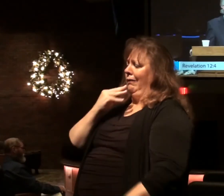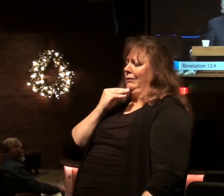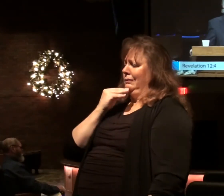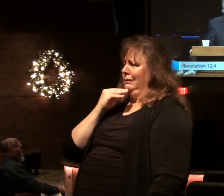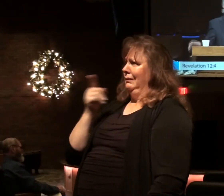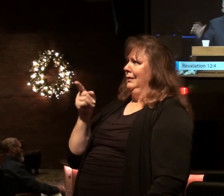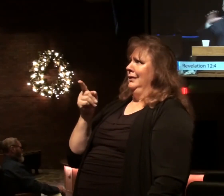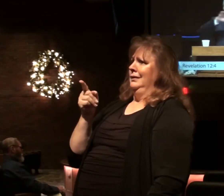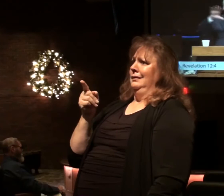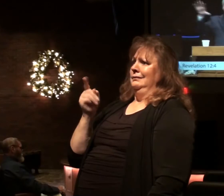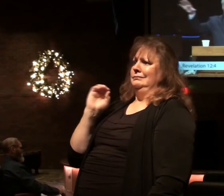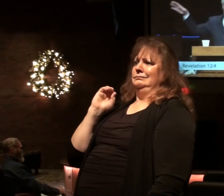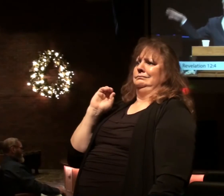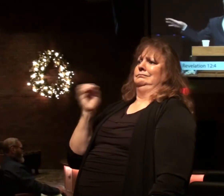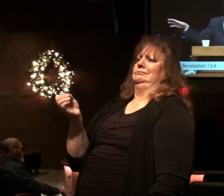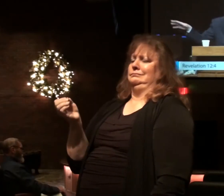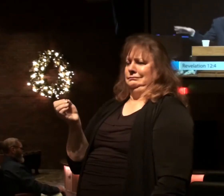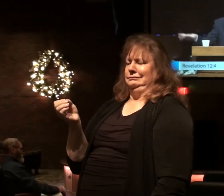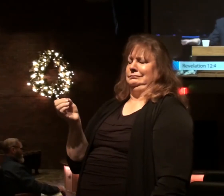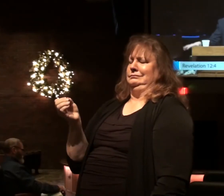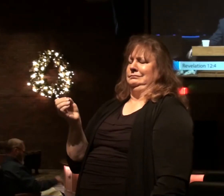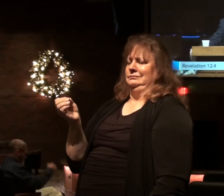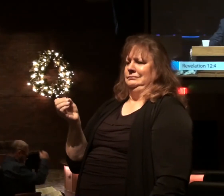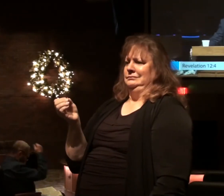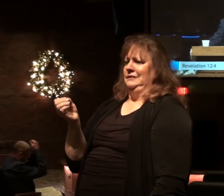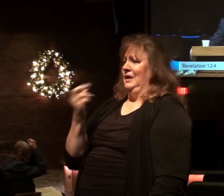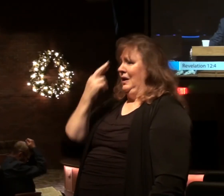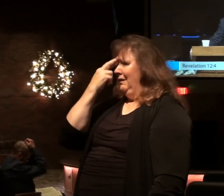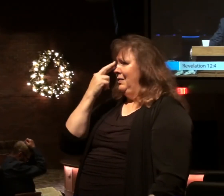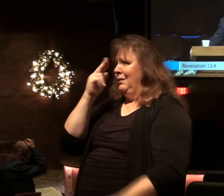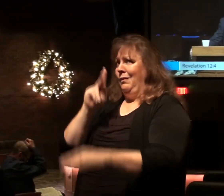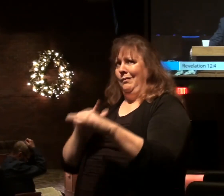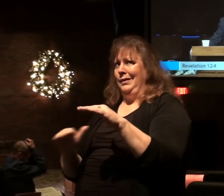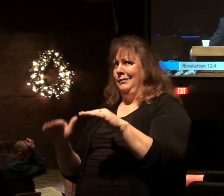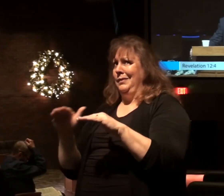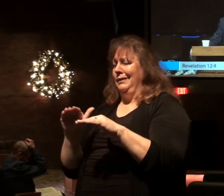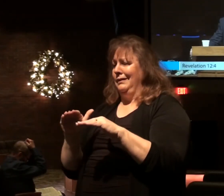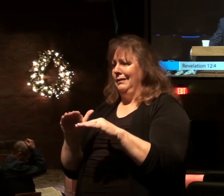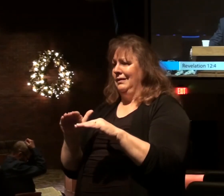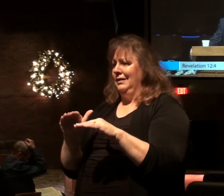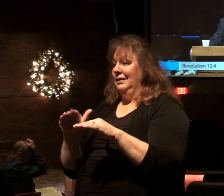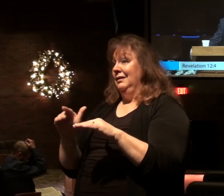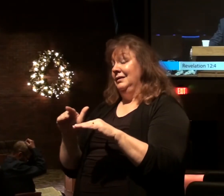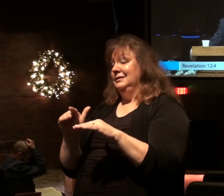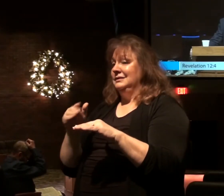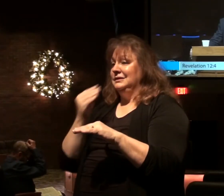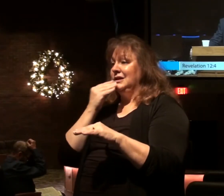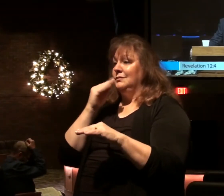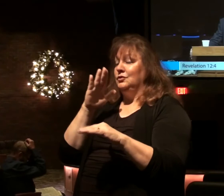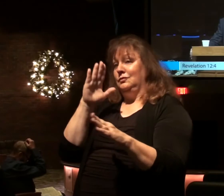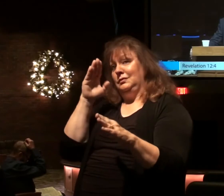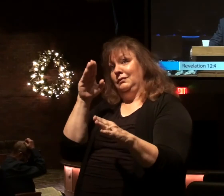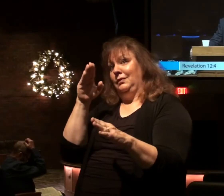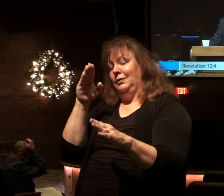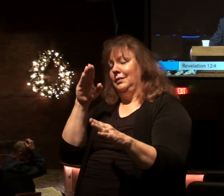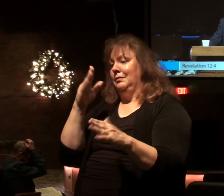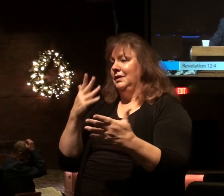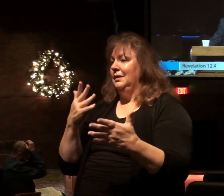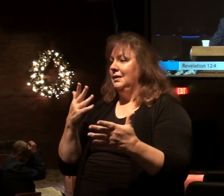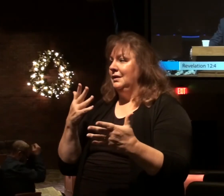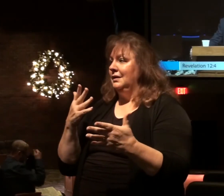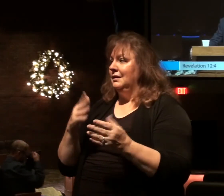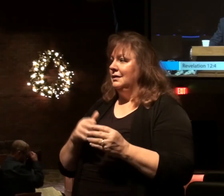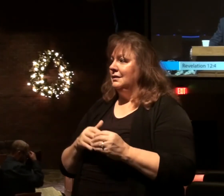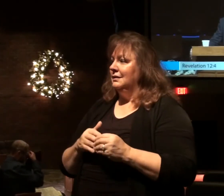but nothing in the overall scope of the Roman Empire, except that Jerusalem is the focal point of the world